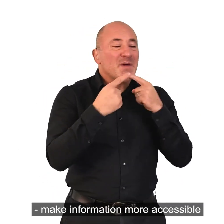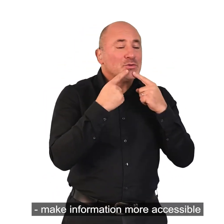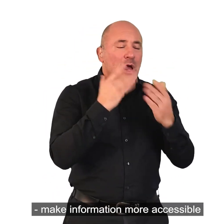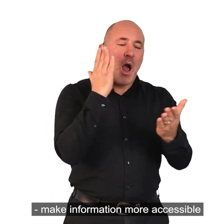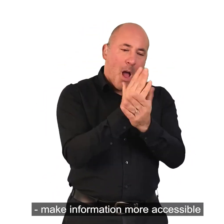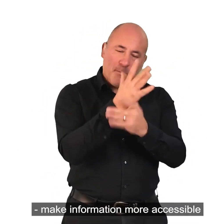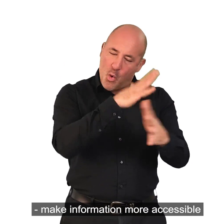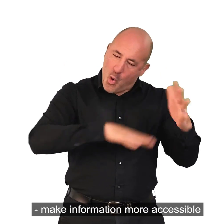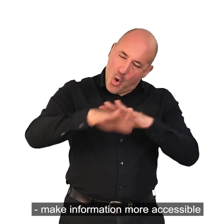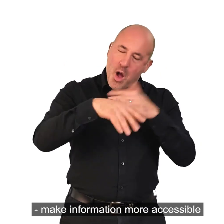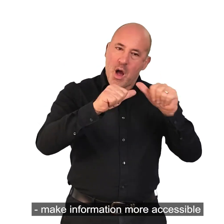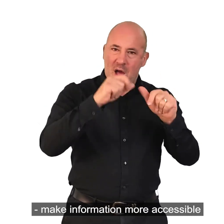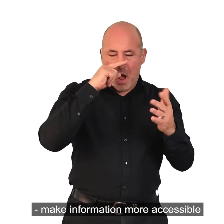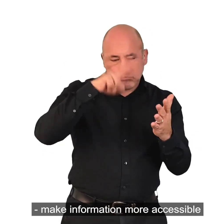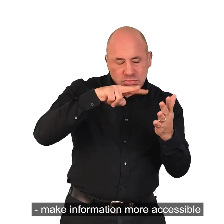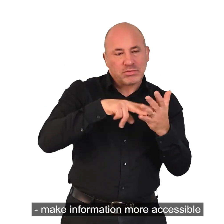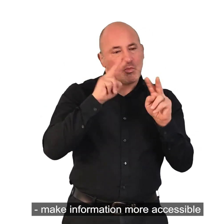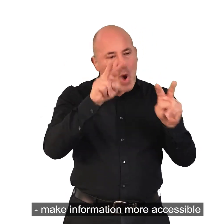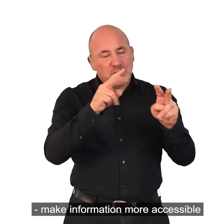make information more accessible,